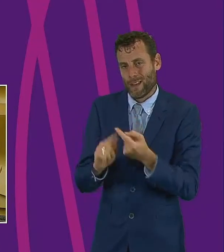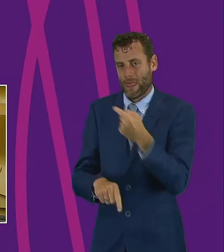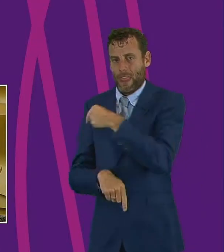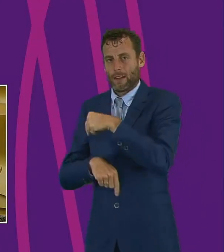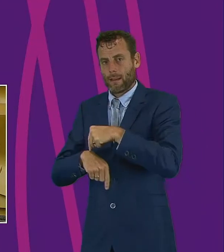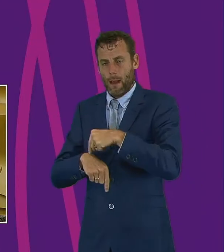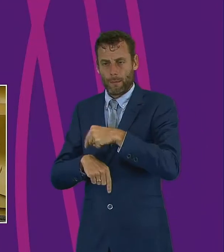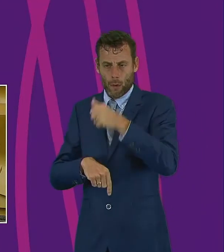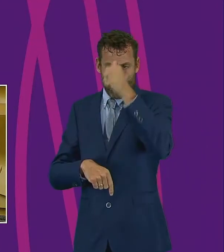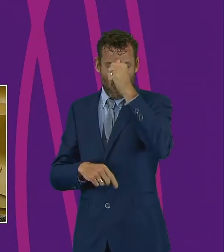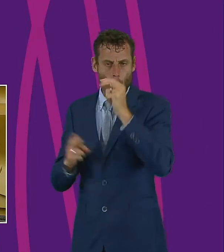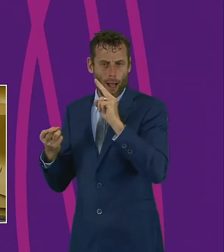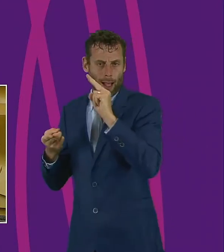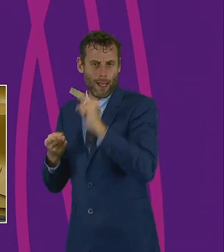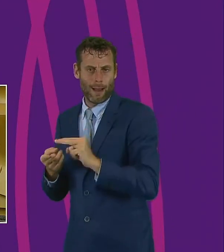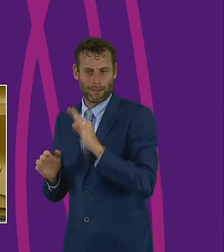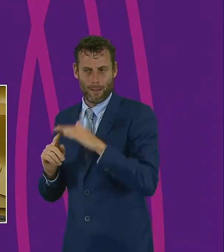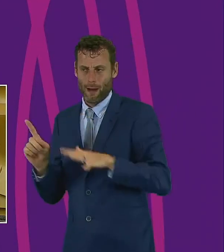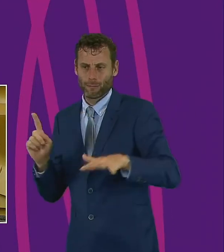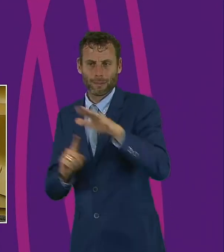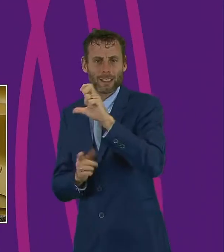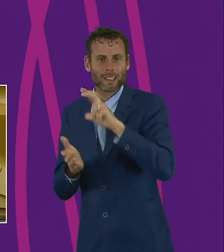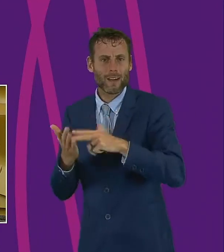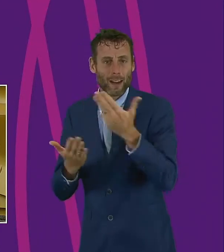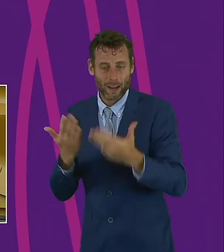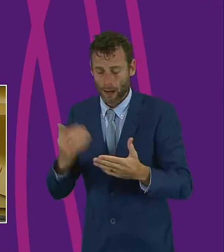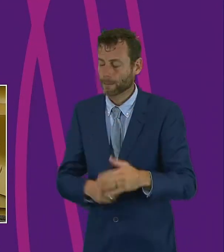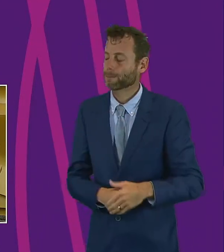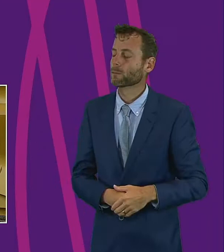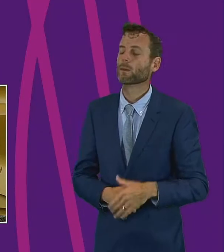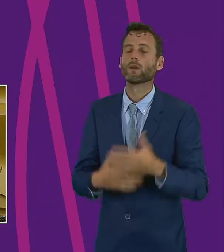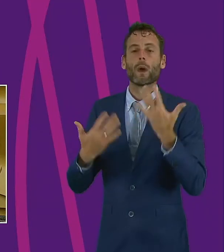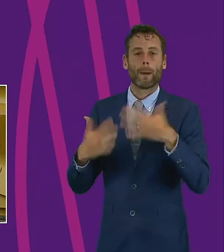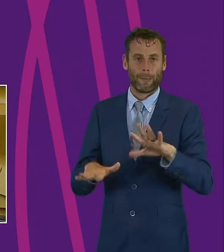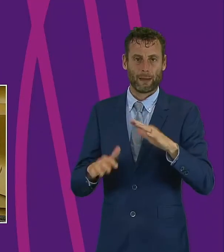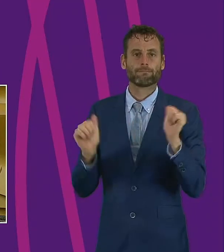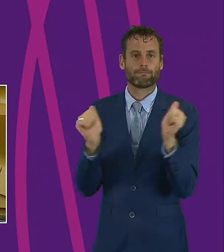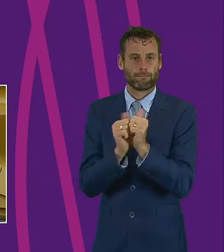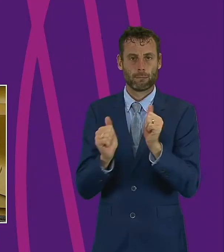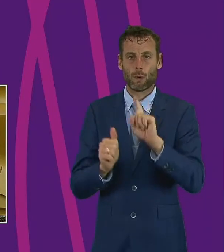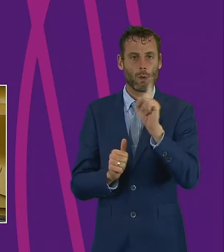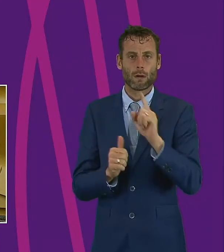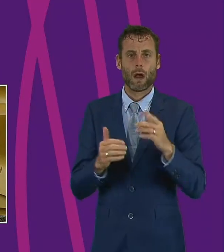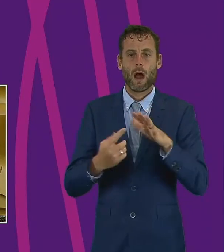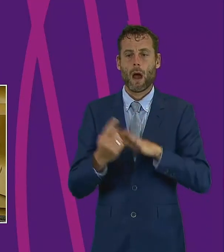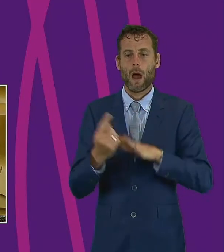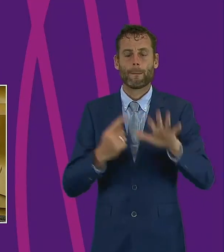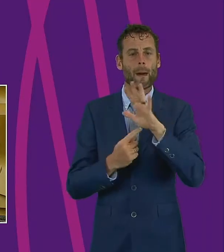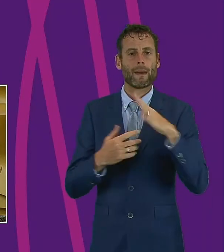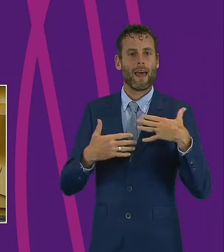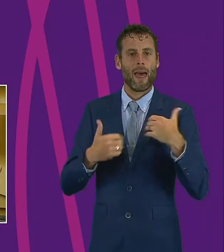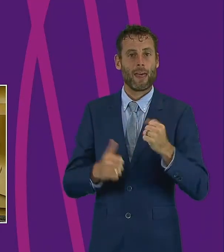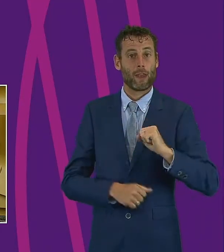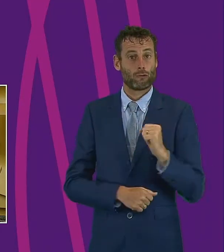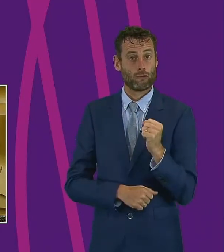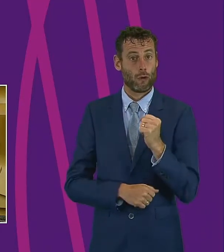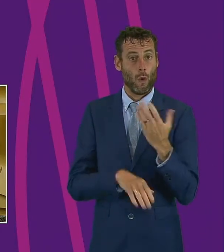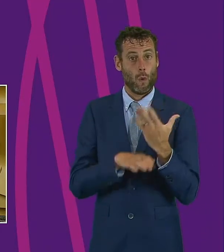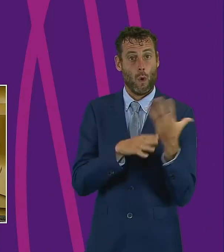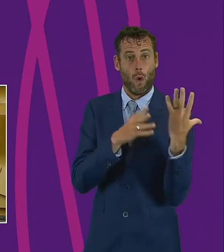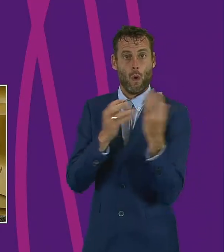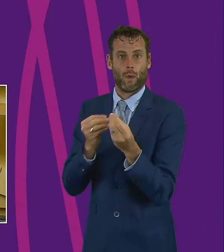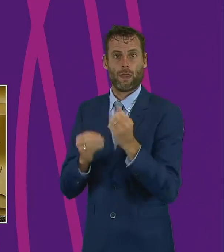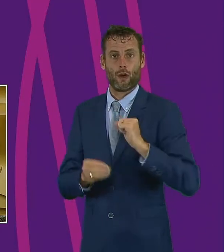this. The Health Secretary, as she announced earlier this week, has commissioned Public Health Scotland to work with health boards to produce validated statistics